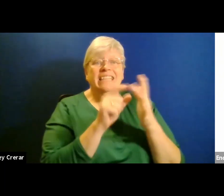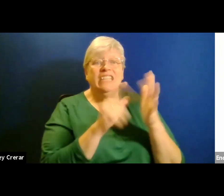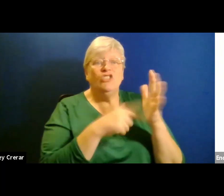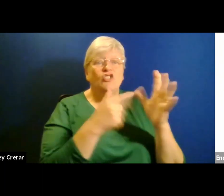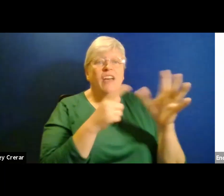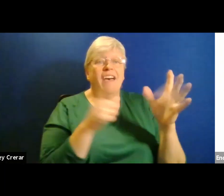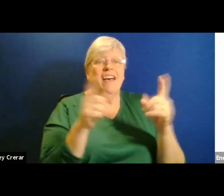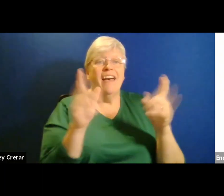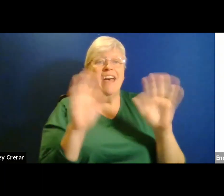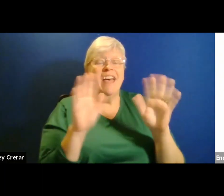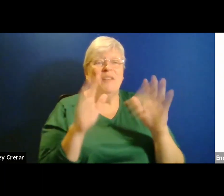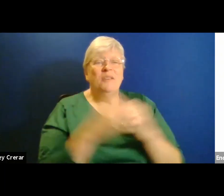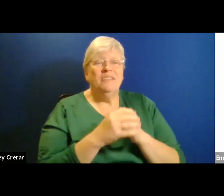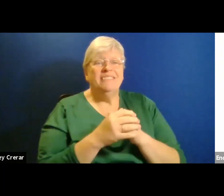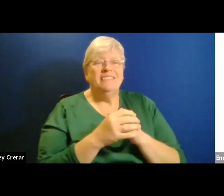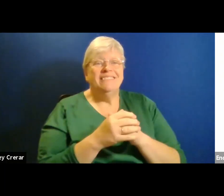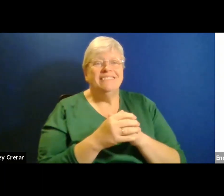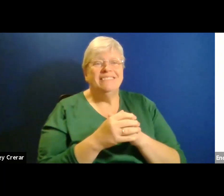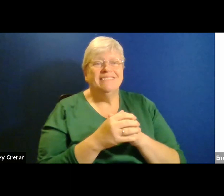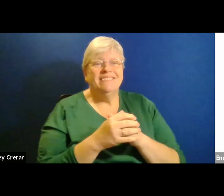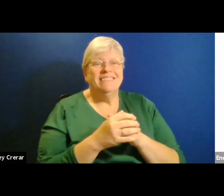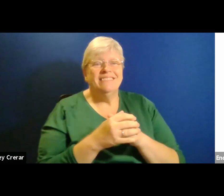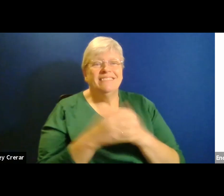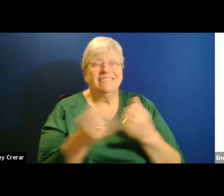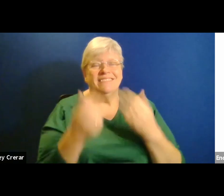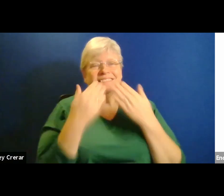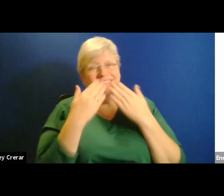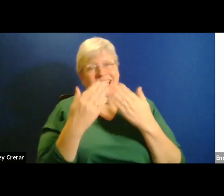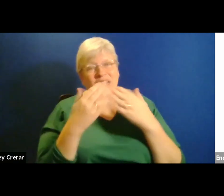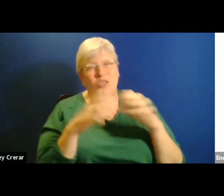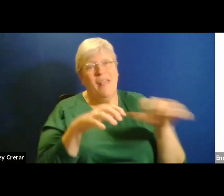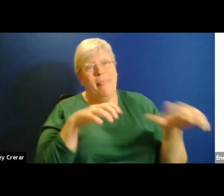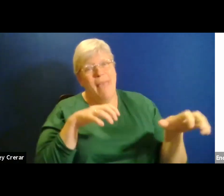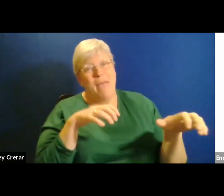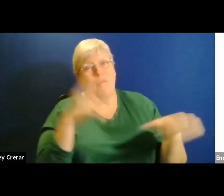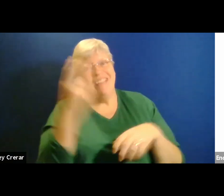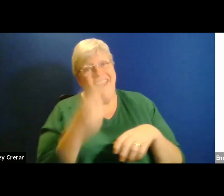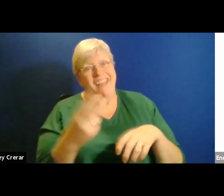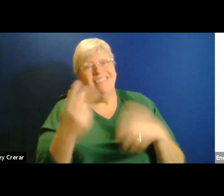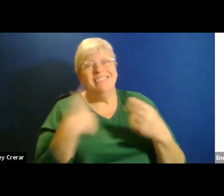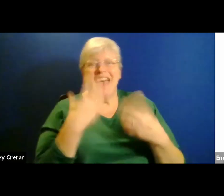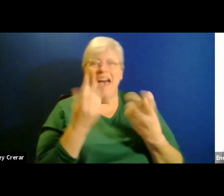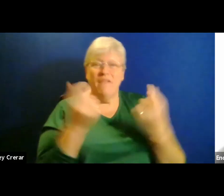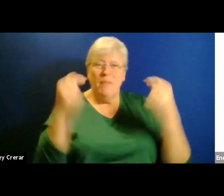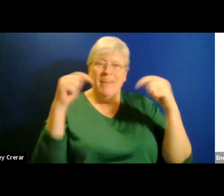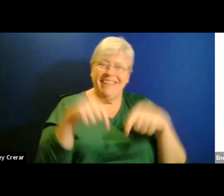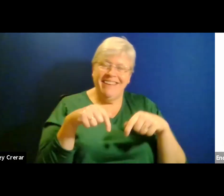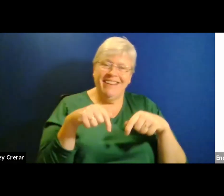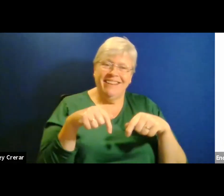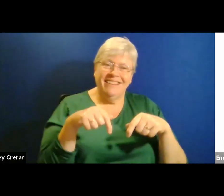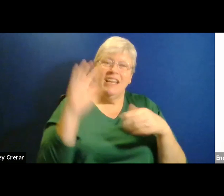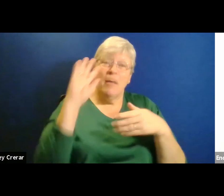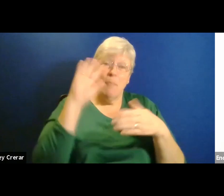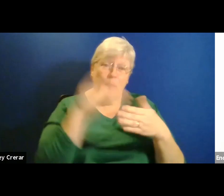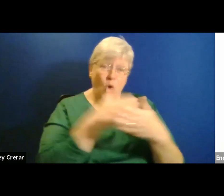Hello, everyone, and thank you very much to Leopard Arts for having me in this writer showcase. So the poem that I'm going